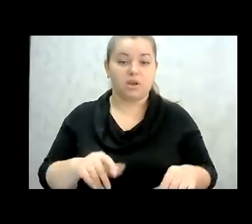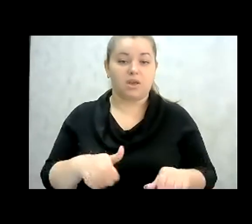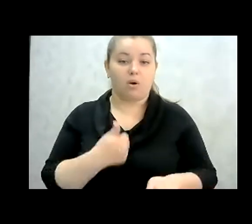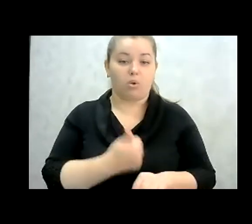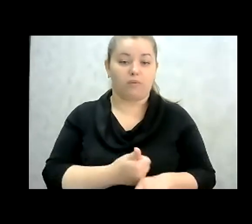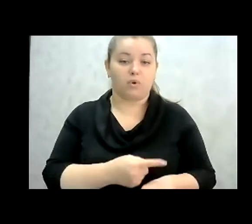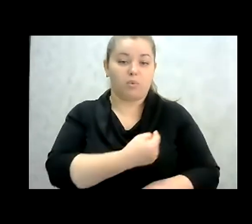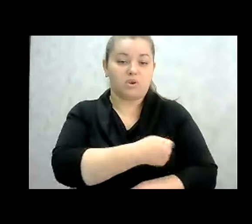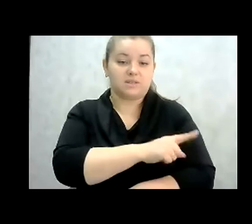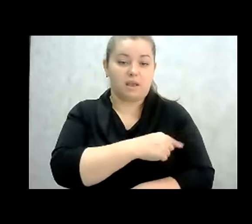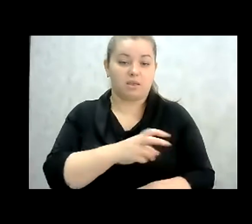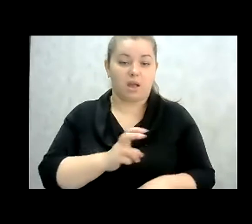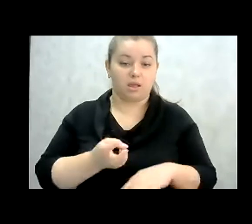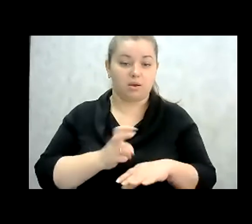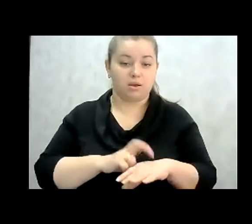He